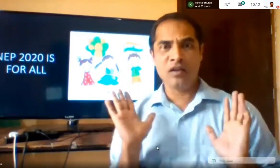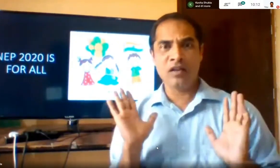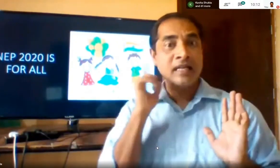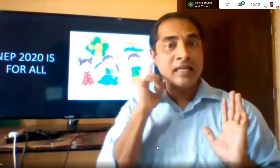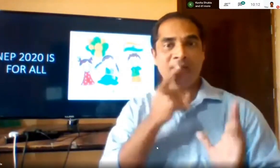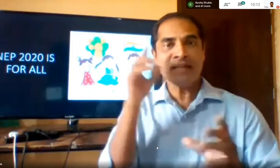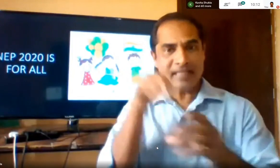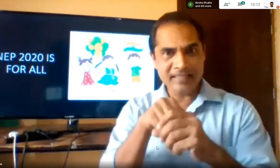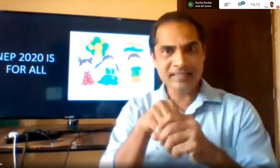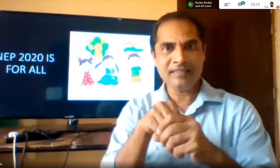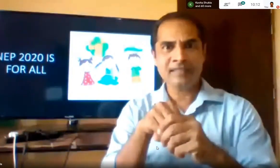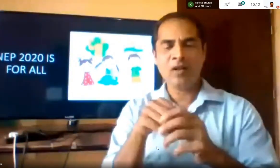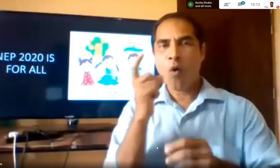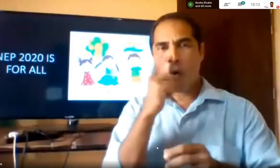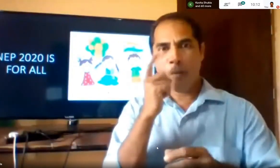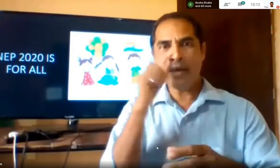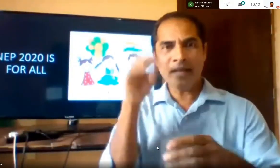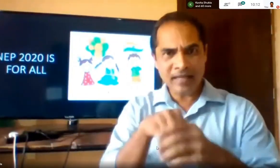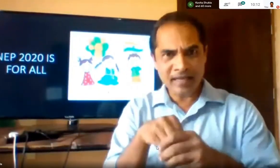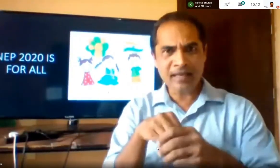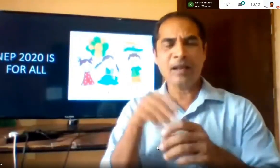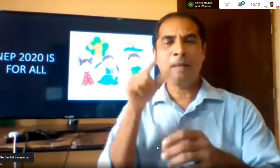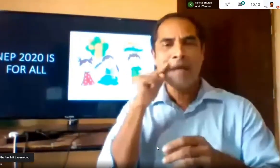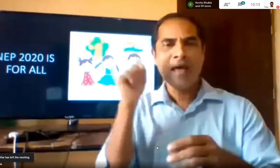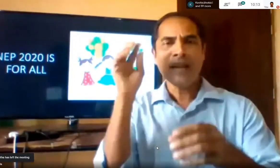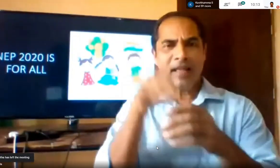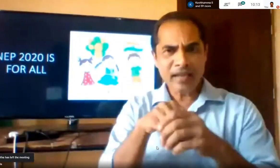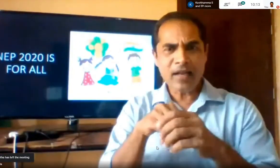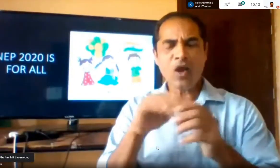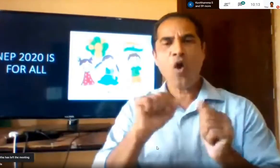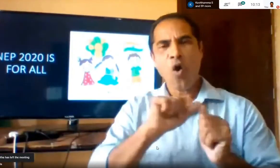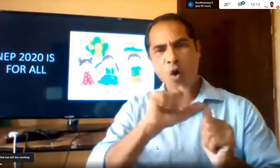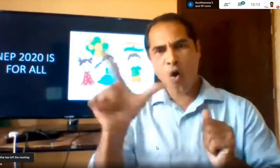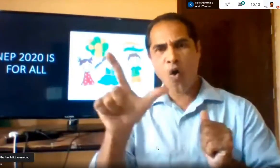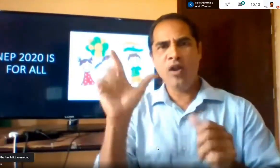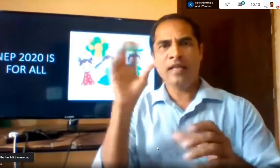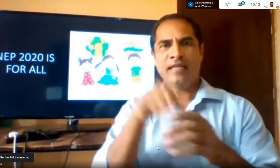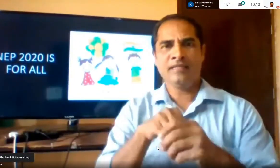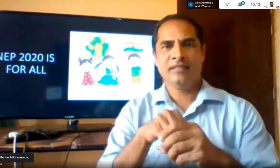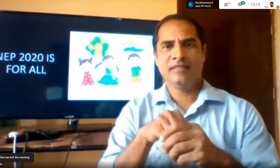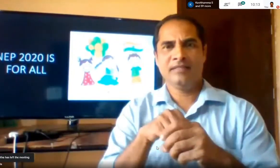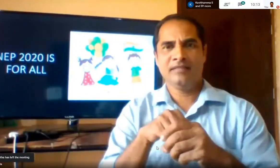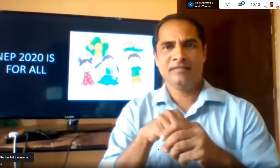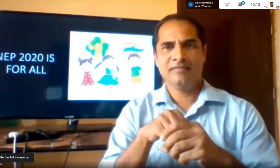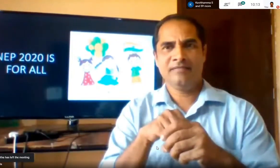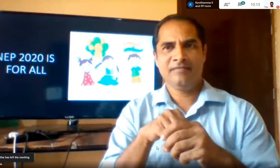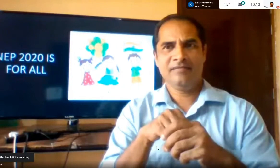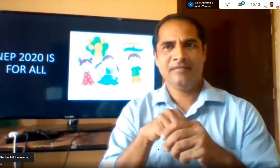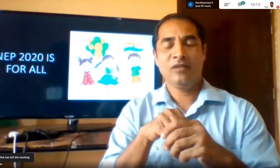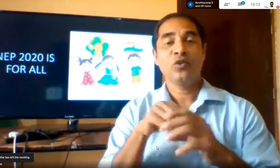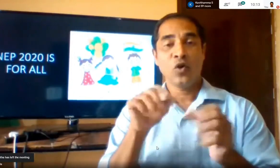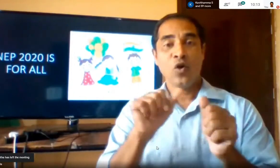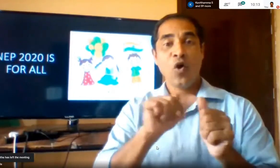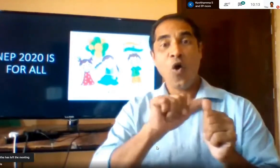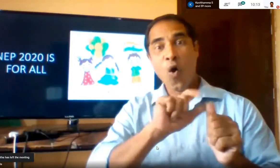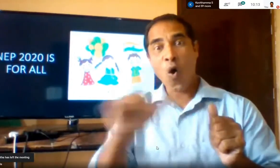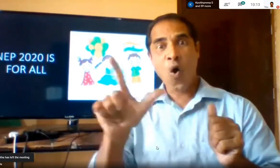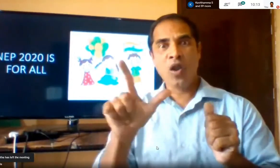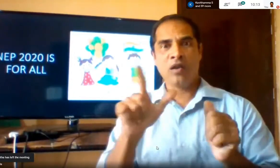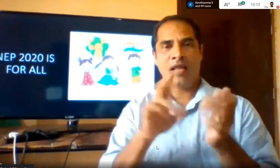It is for all. National Education Policy is for all. It involves no gender inequality. Everyone is involved in